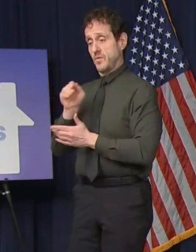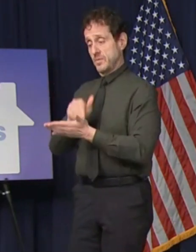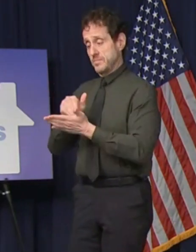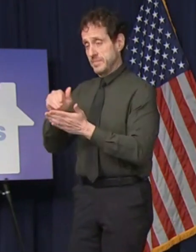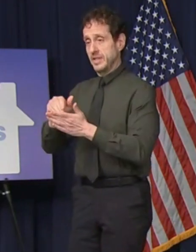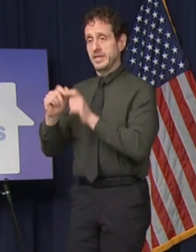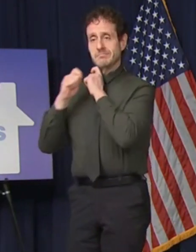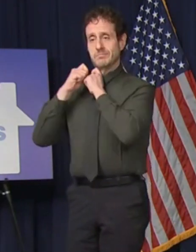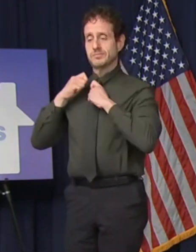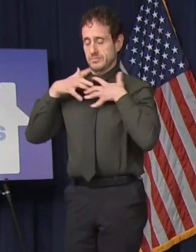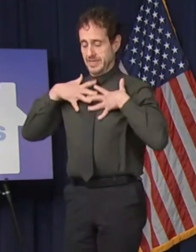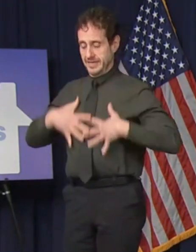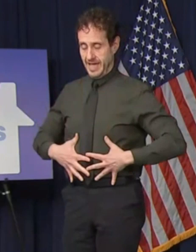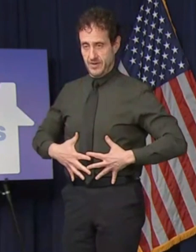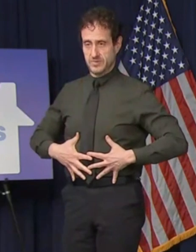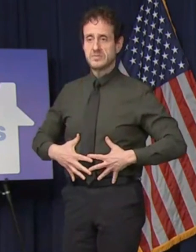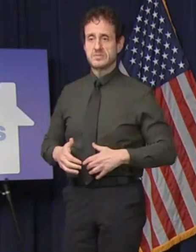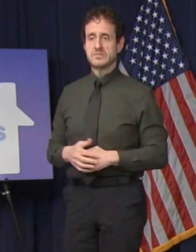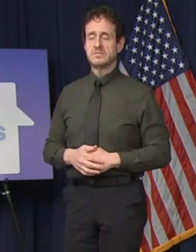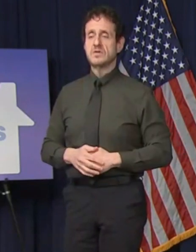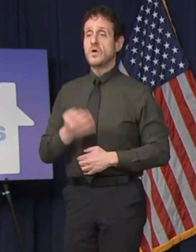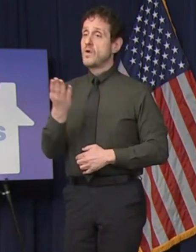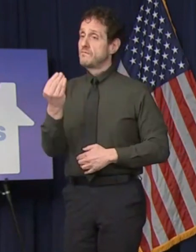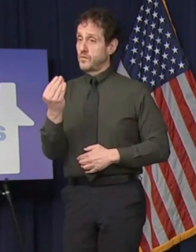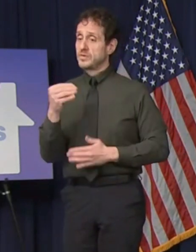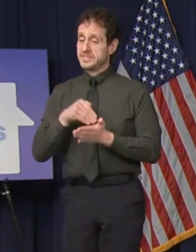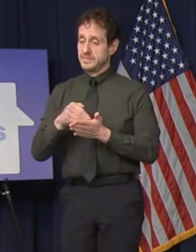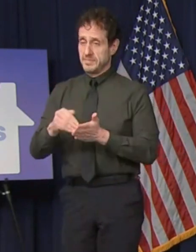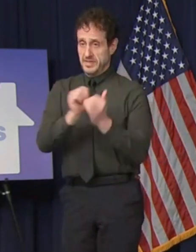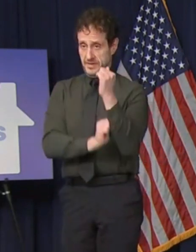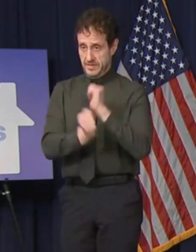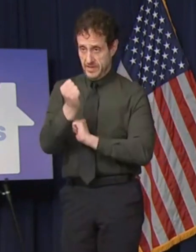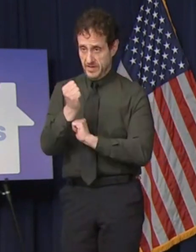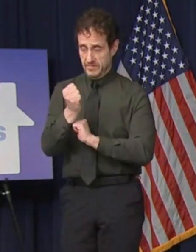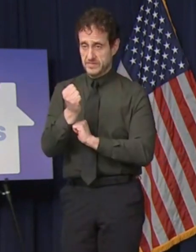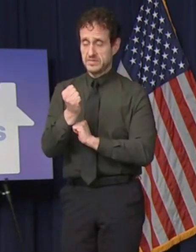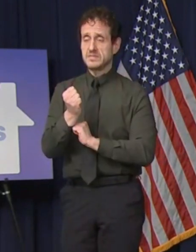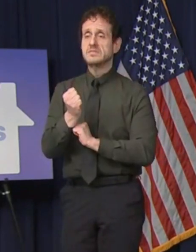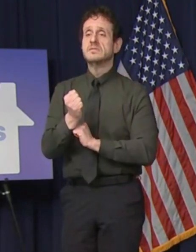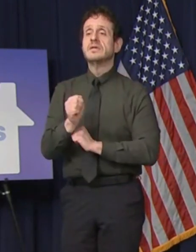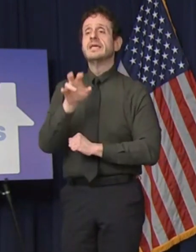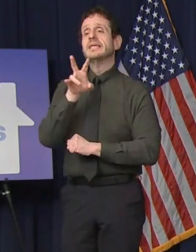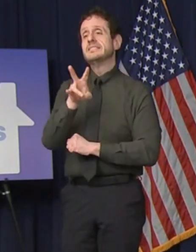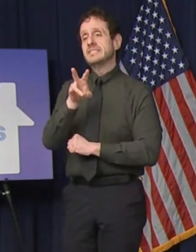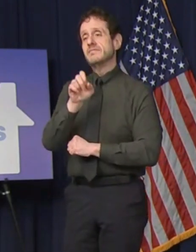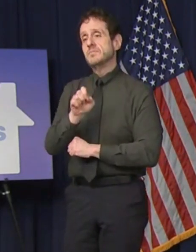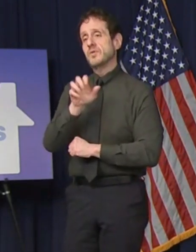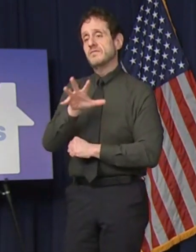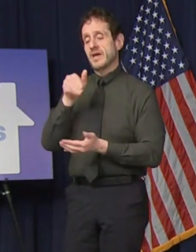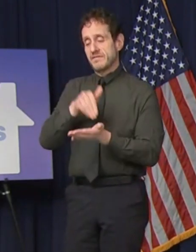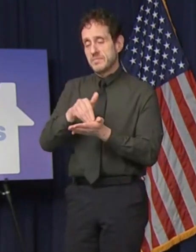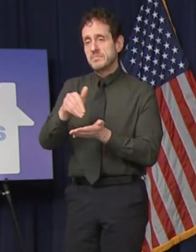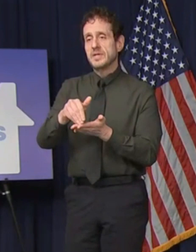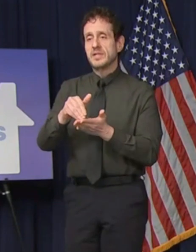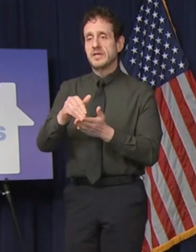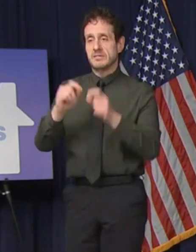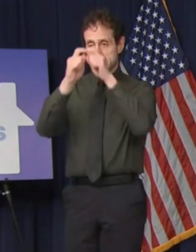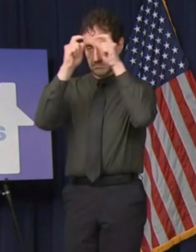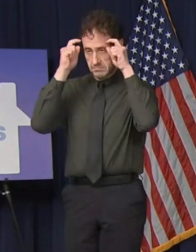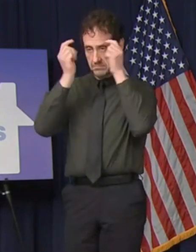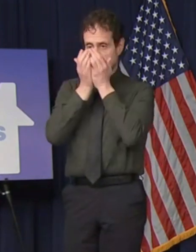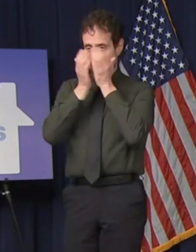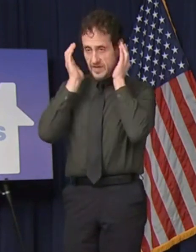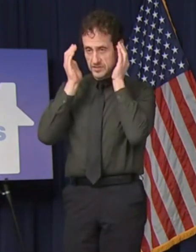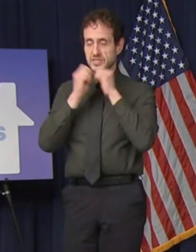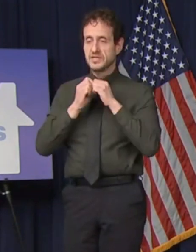and coveralls, 14 million gloves, and 7.5 million face shields